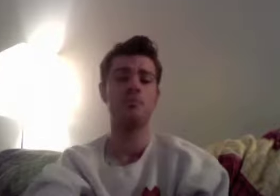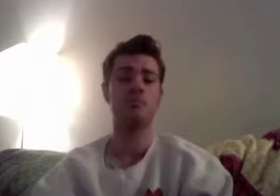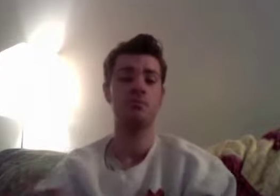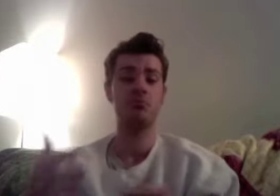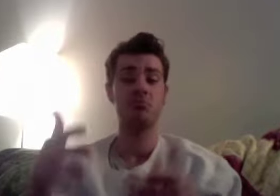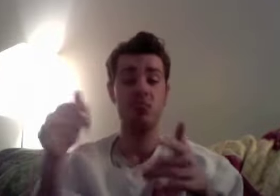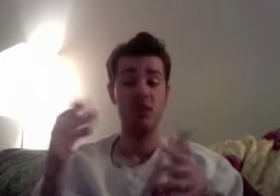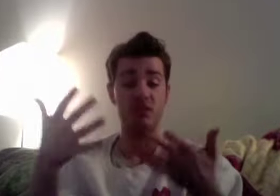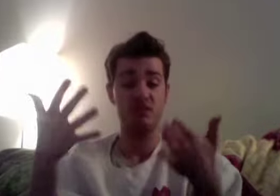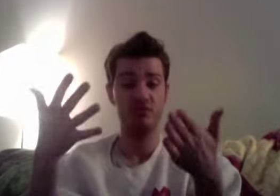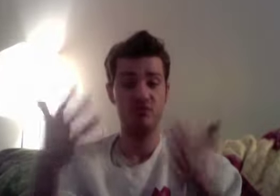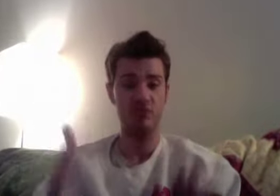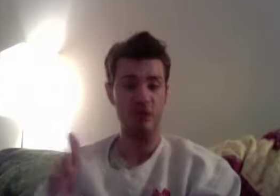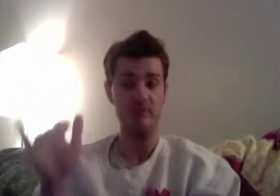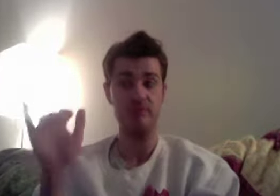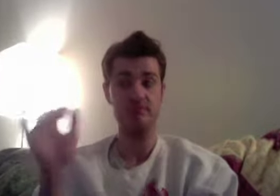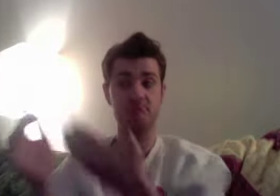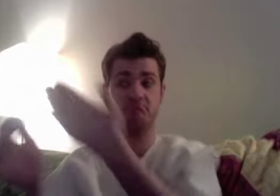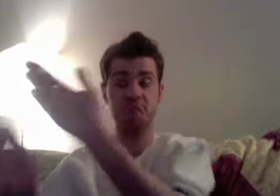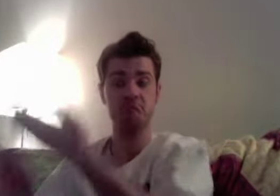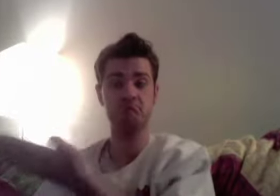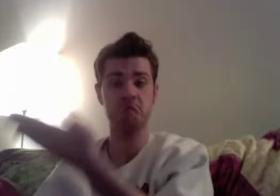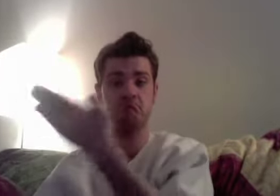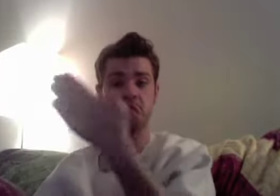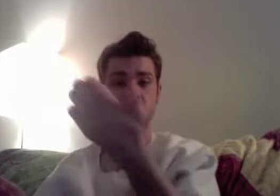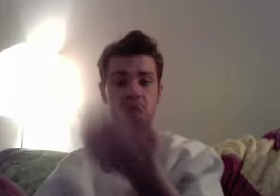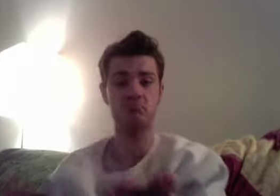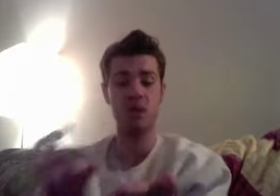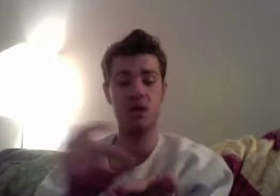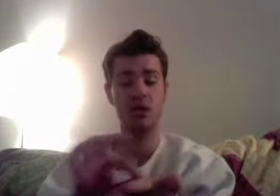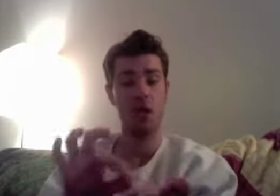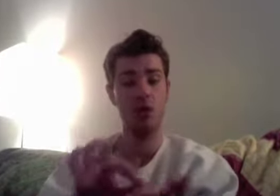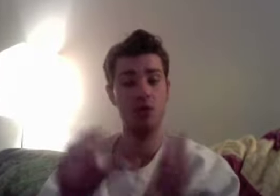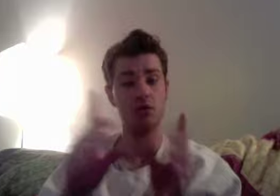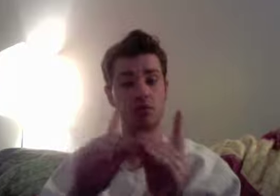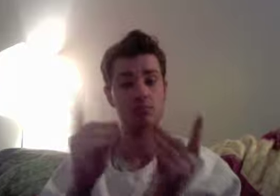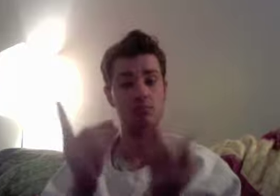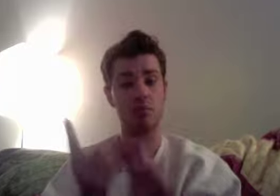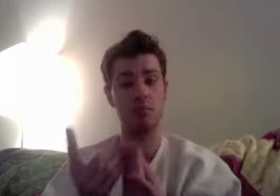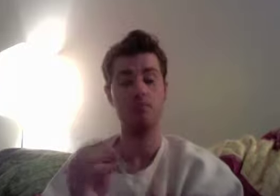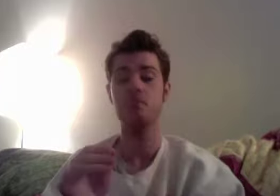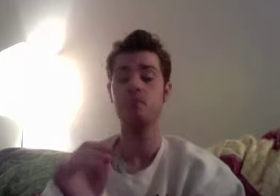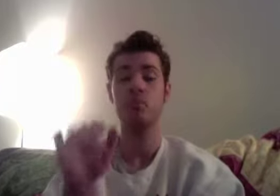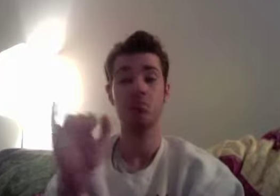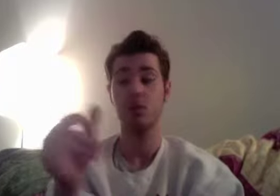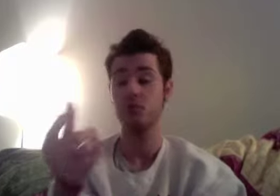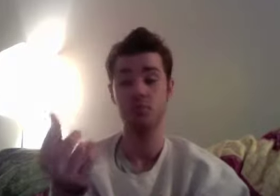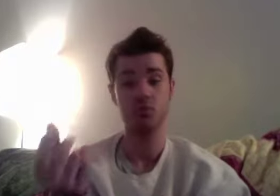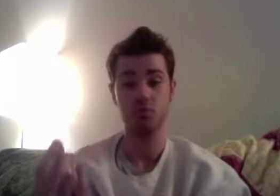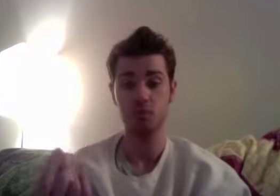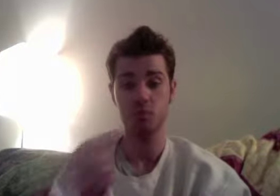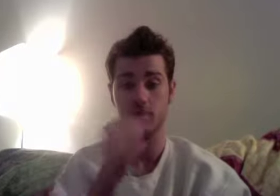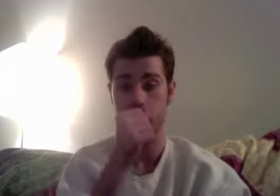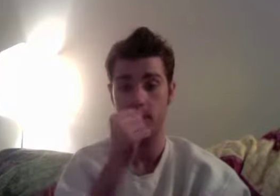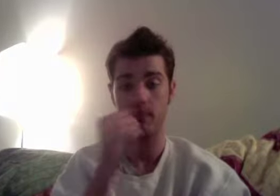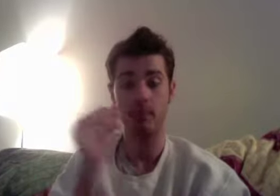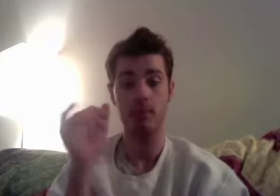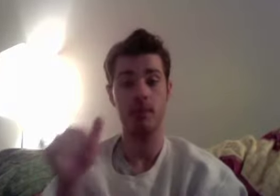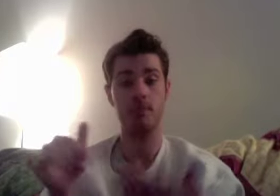the time card gets submitted into the accounting department. Now, what the accounting department does at this point is they take the card and then they pull